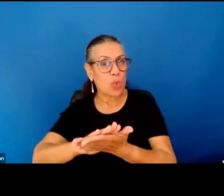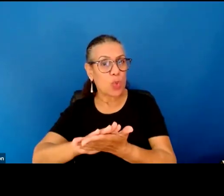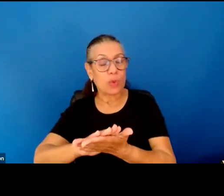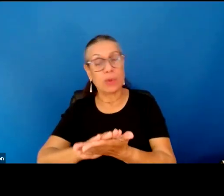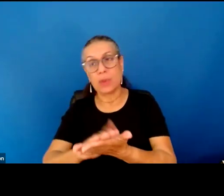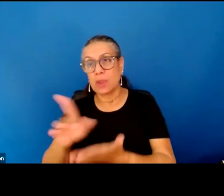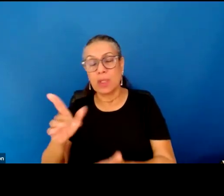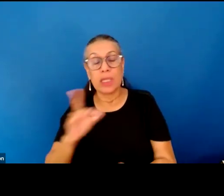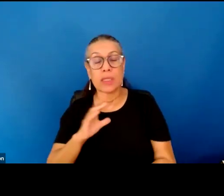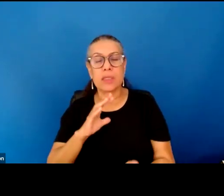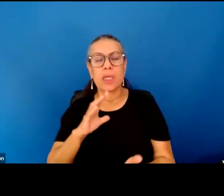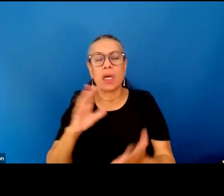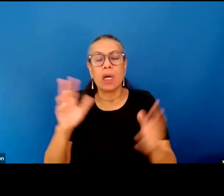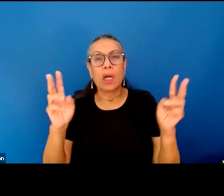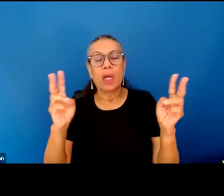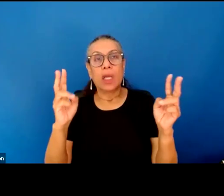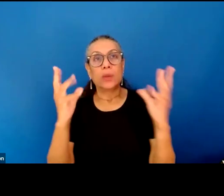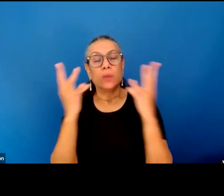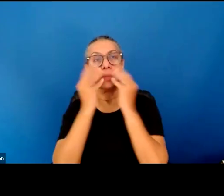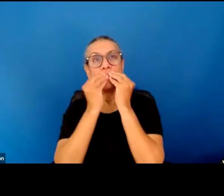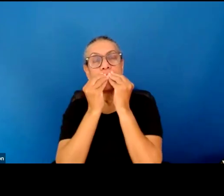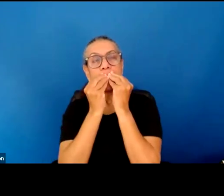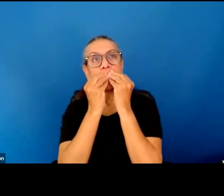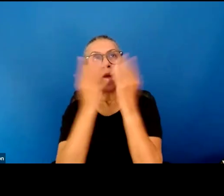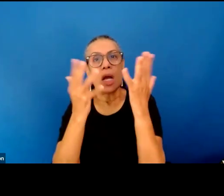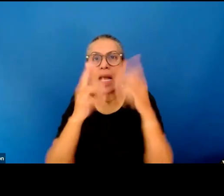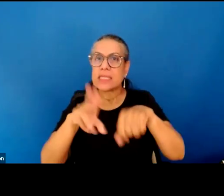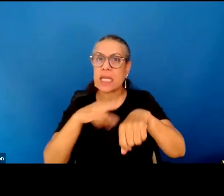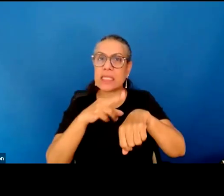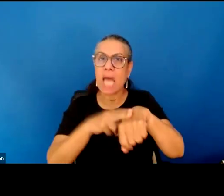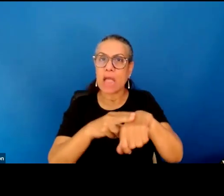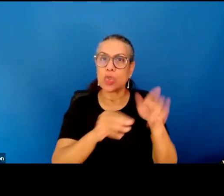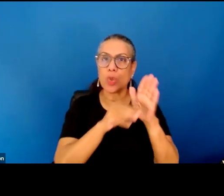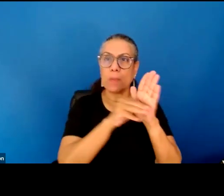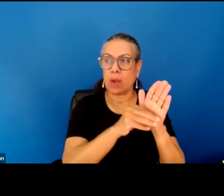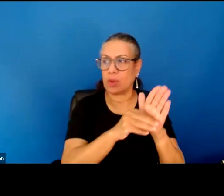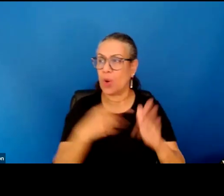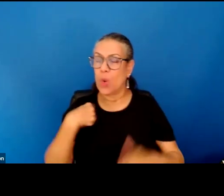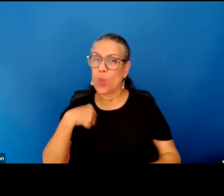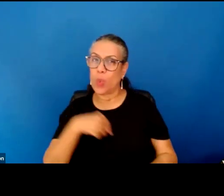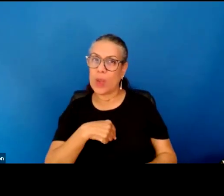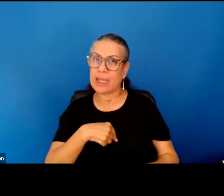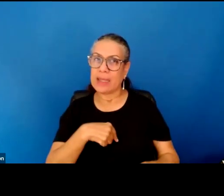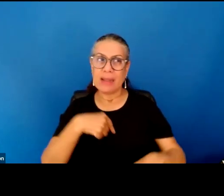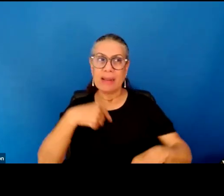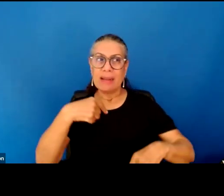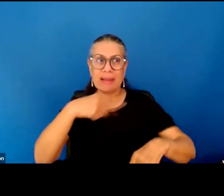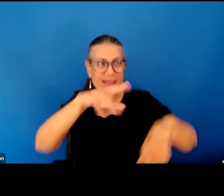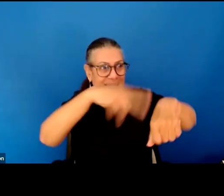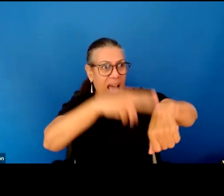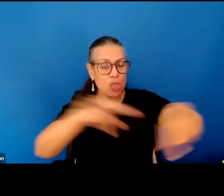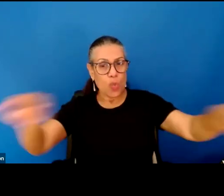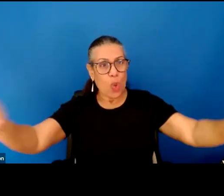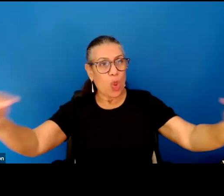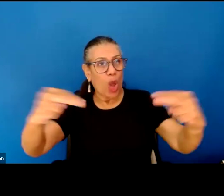as you said, it is a national model. And when we think through in the past couple of years, we now have a national model for one of the best school buildings